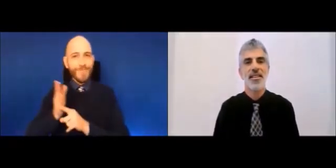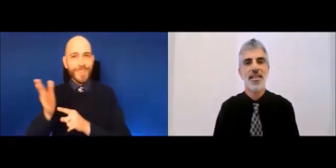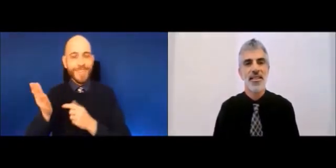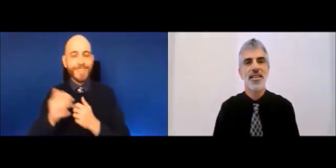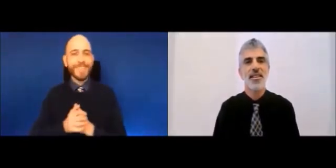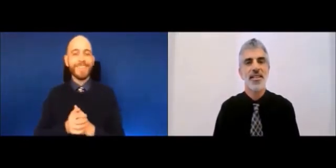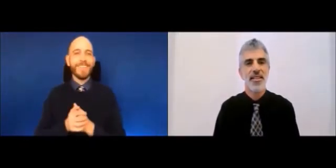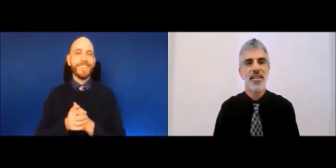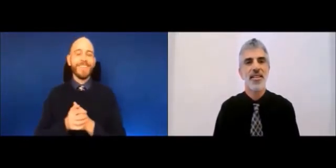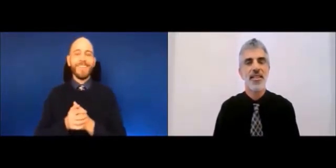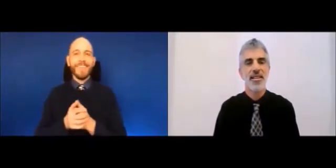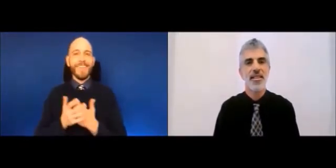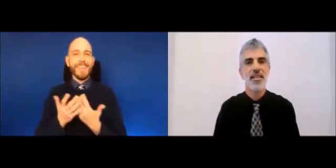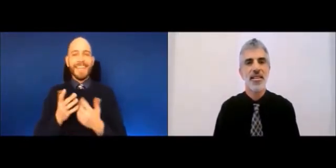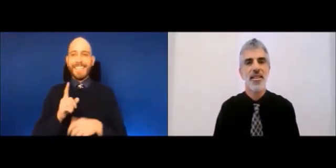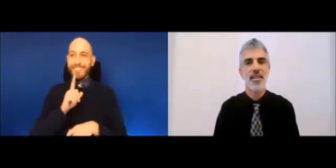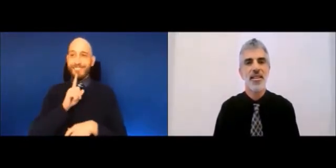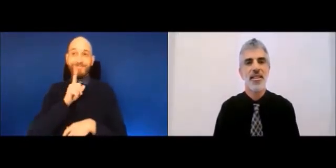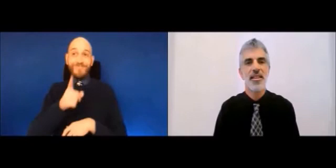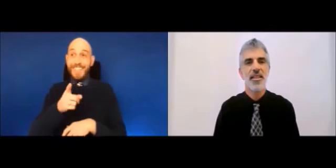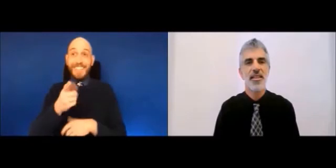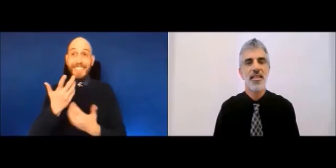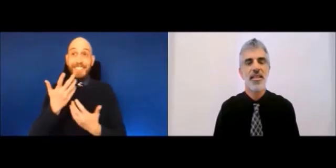The highlight of my interpreting career.